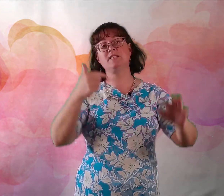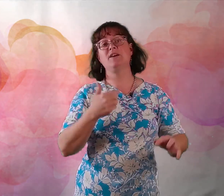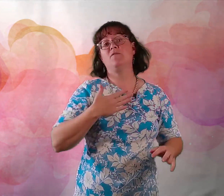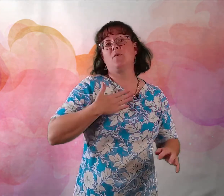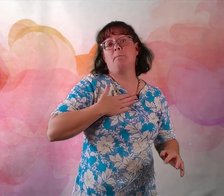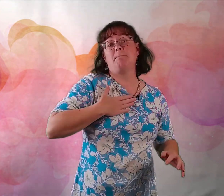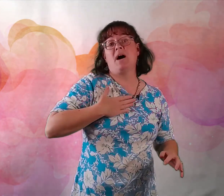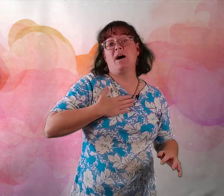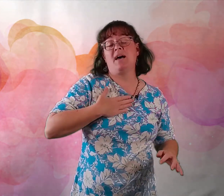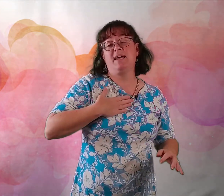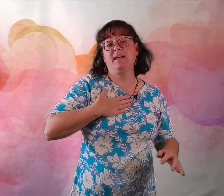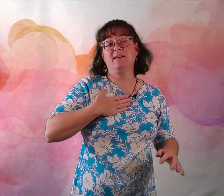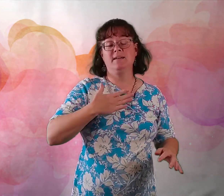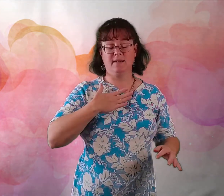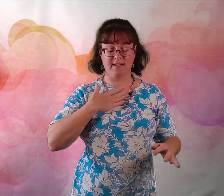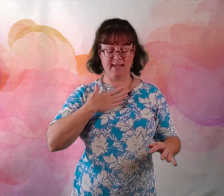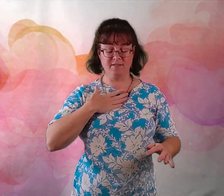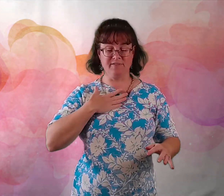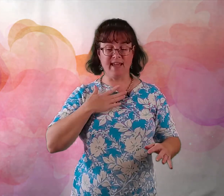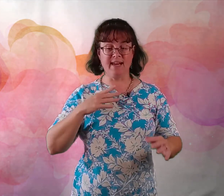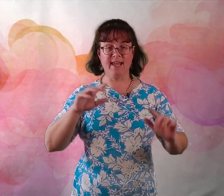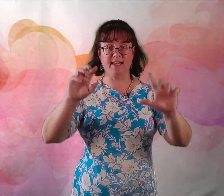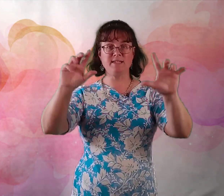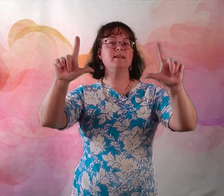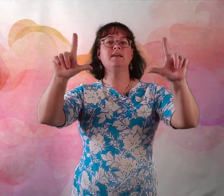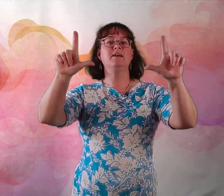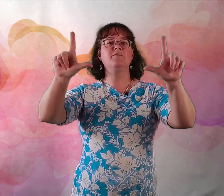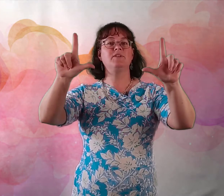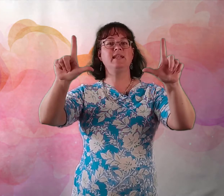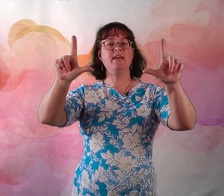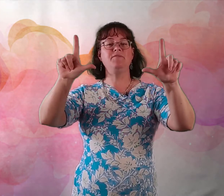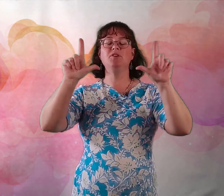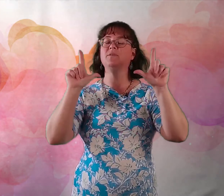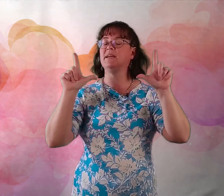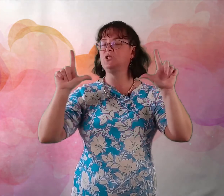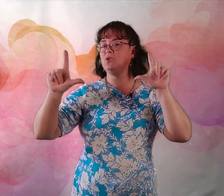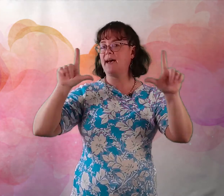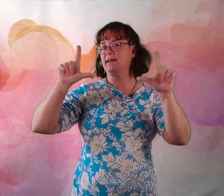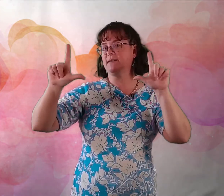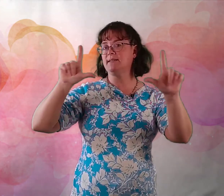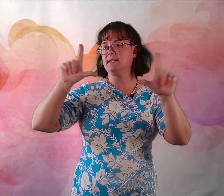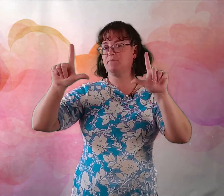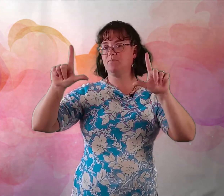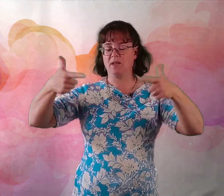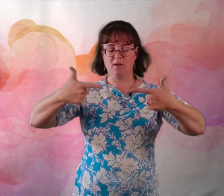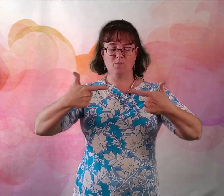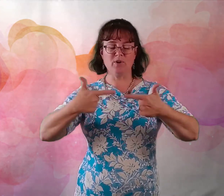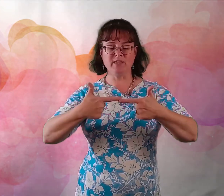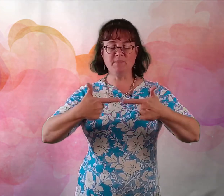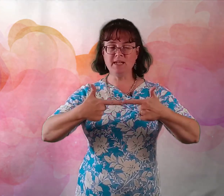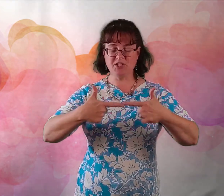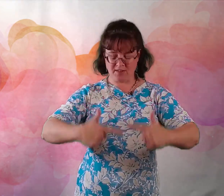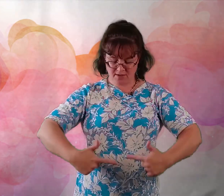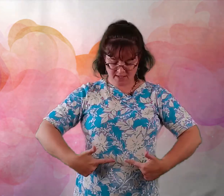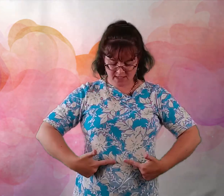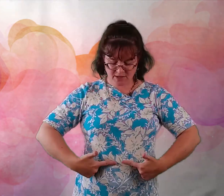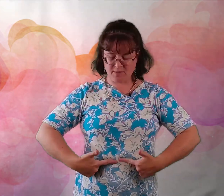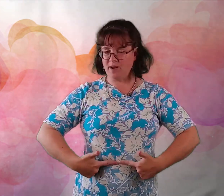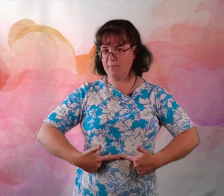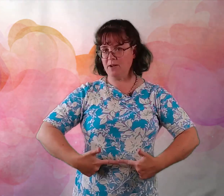sacrifice for my, again, flat hand. For life, you're going to make 2 L's. Point them at each other and start them right about